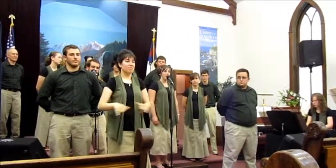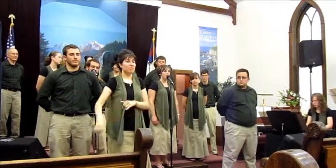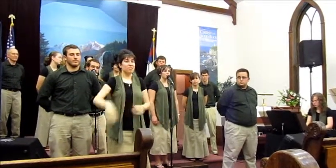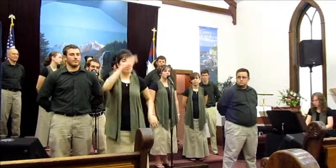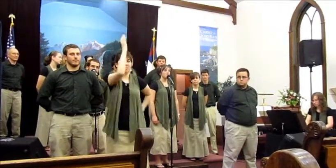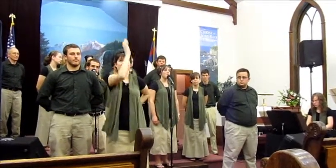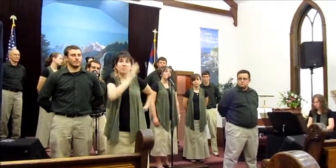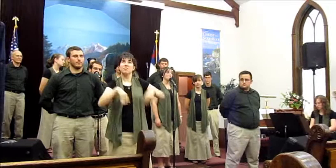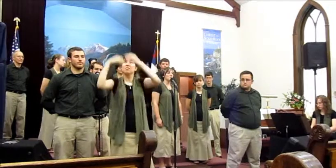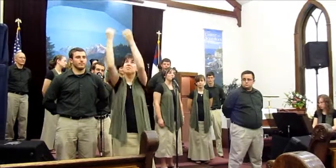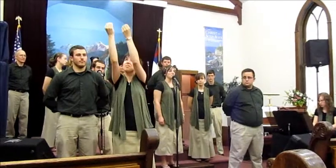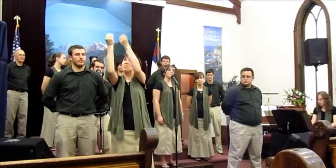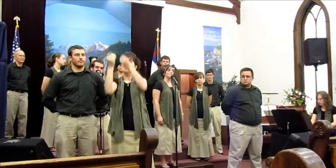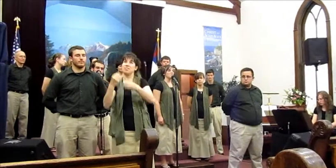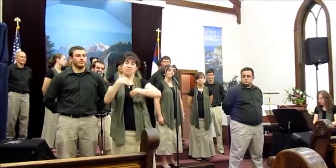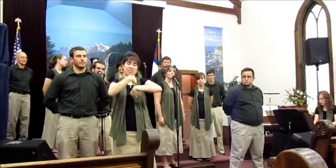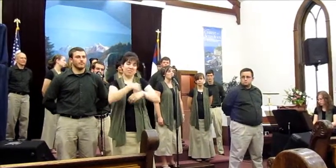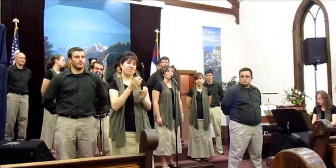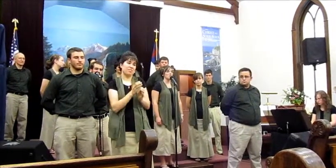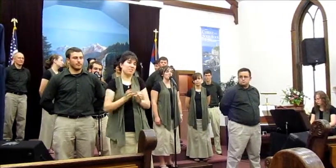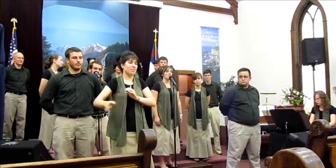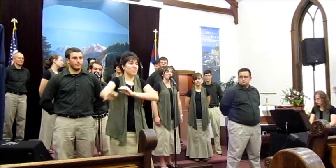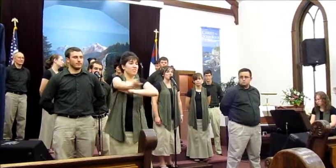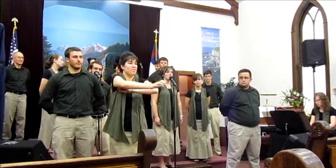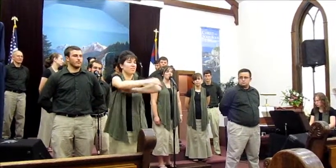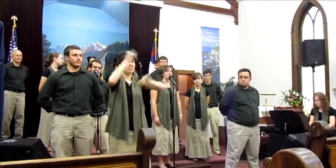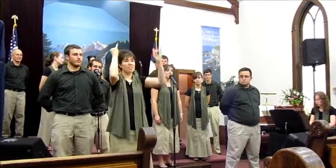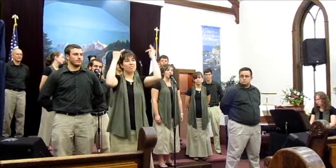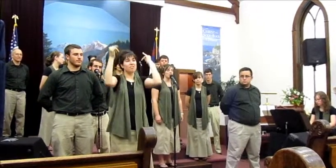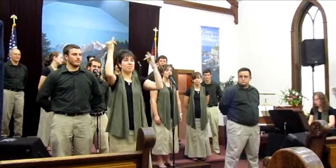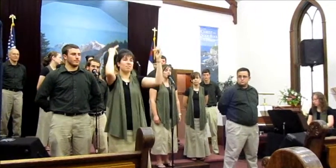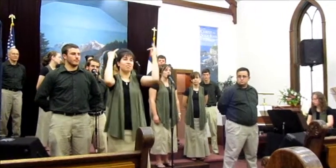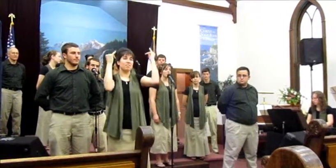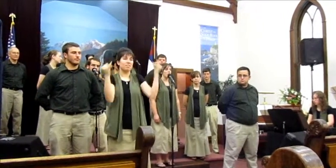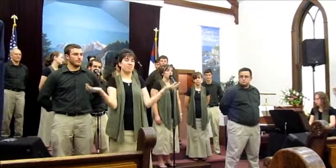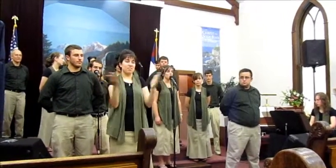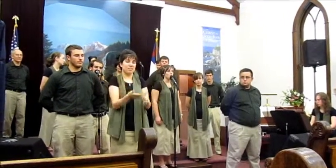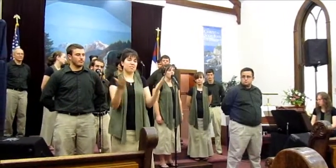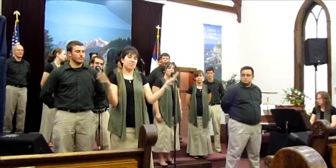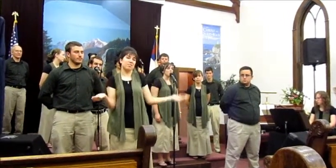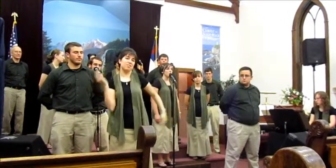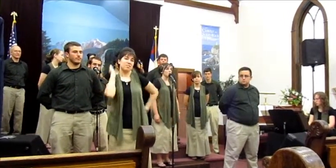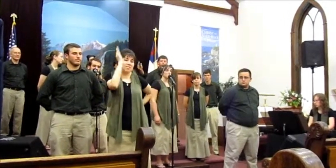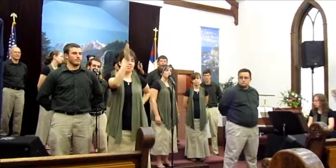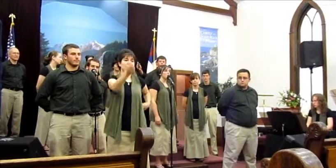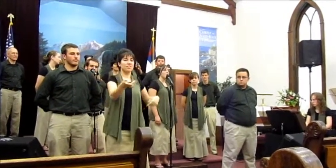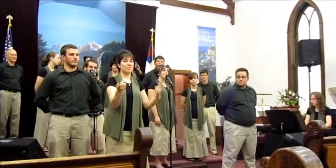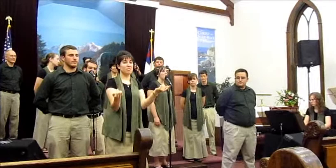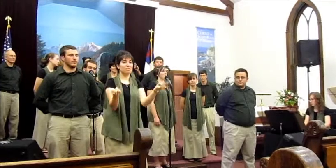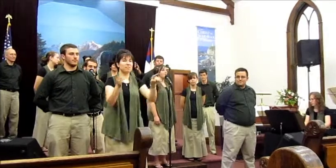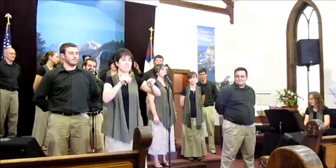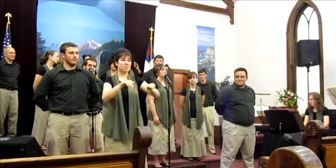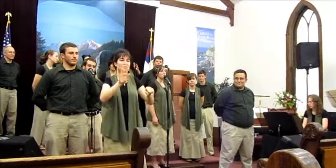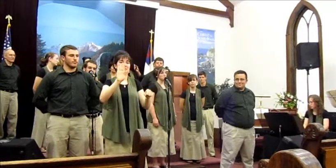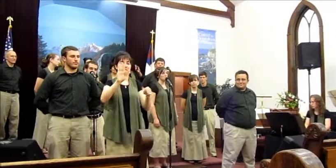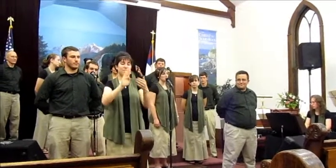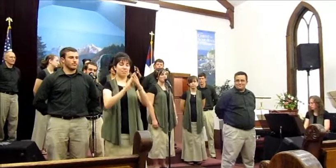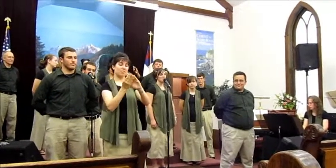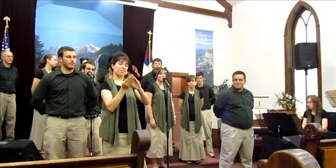as if God was giving creation a taste of what was to come on that bed, sun